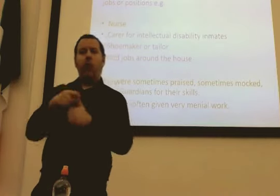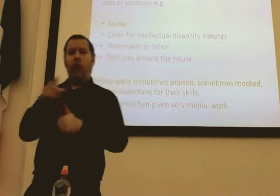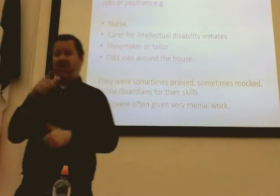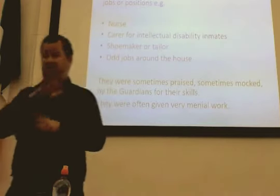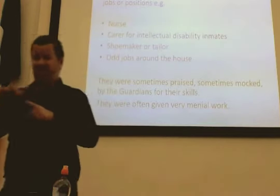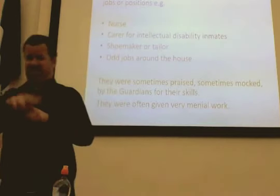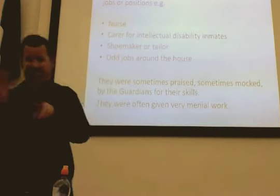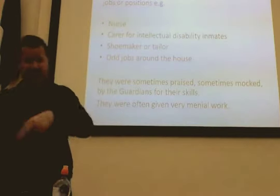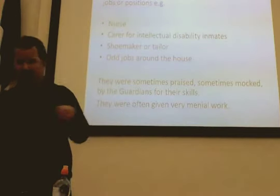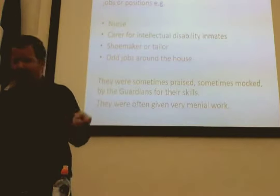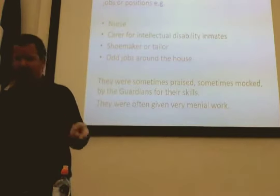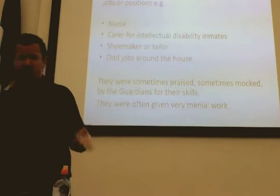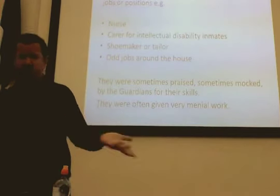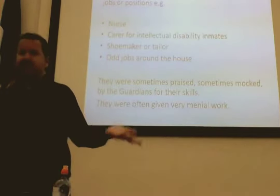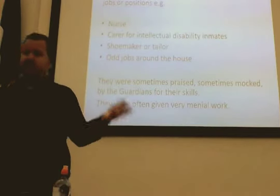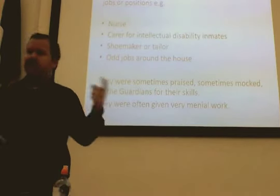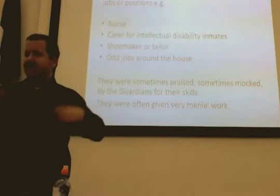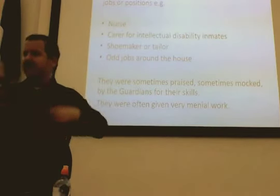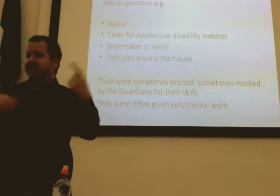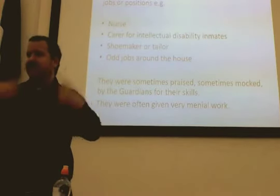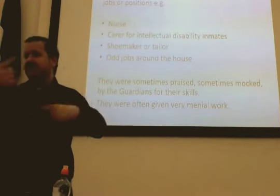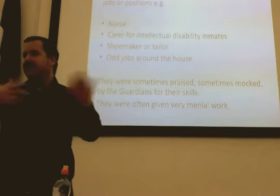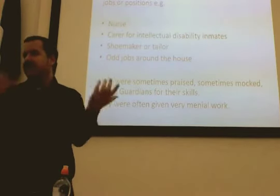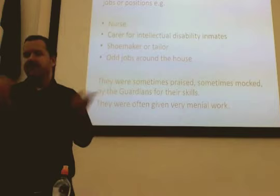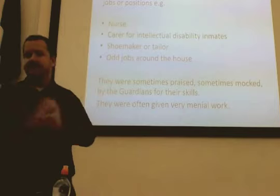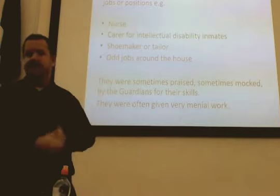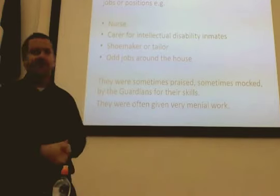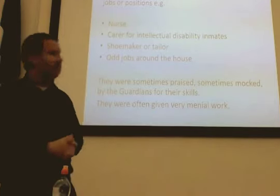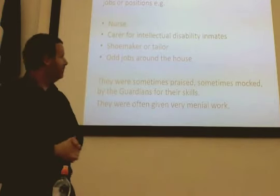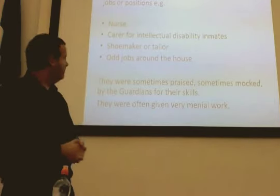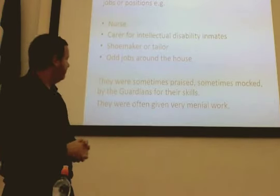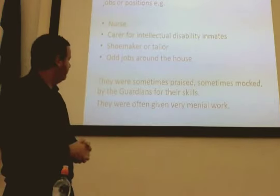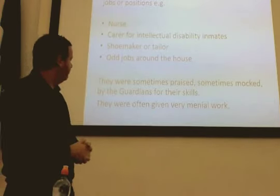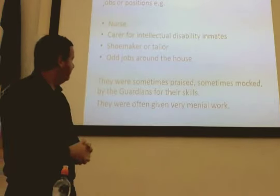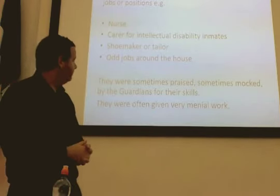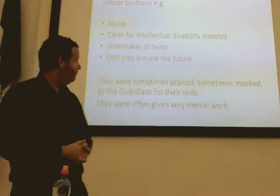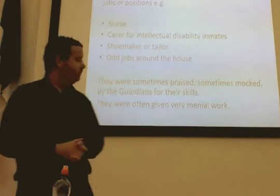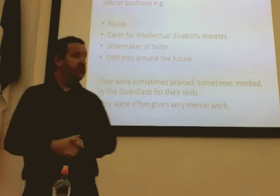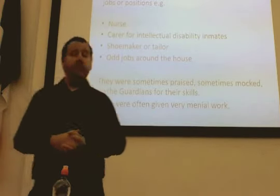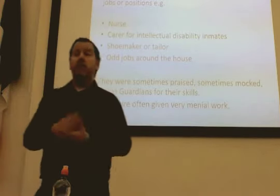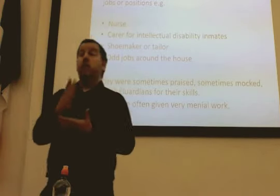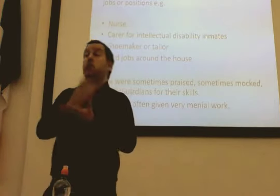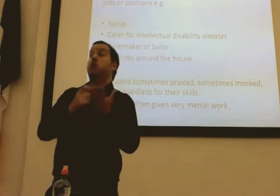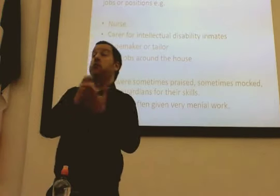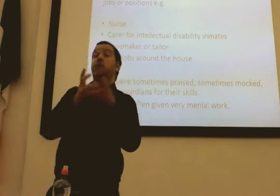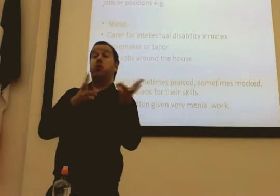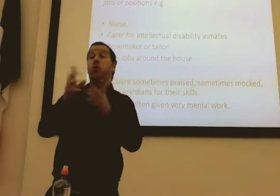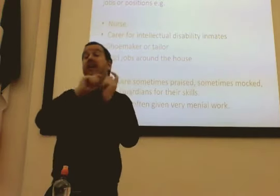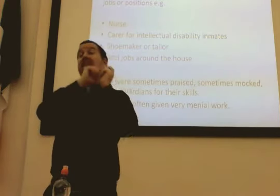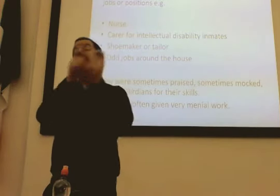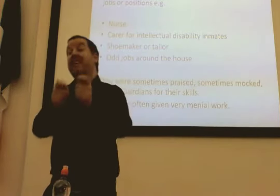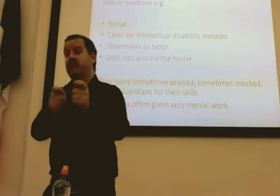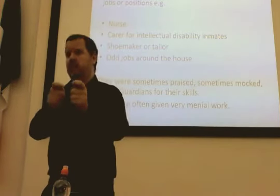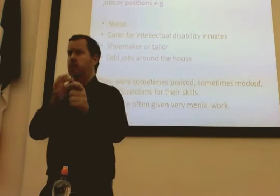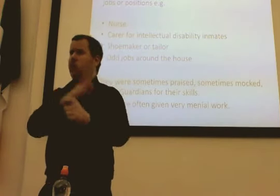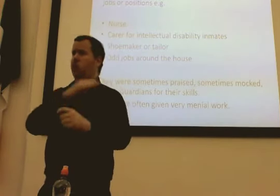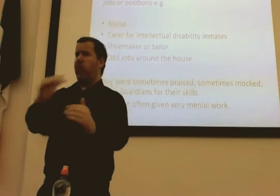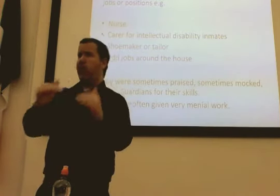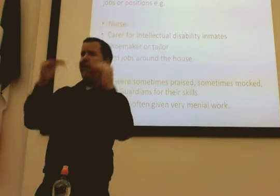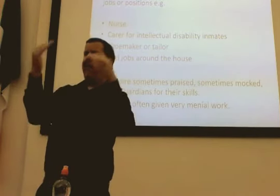workers, but others were slagging them saying, geez, they're good for nothing. So you see varying articles and varying descriptions of deaf